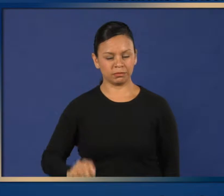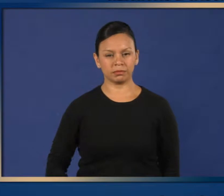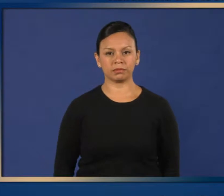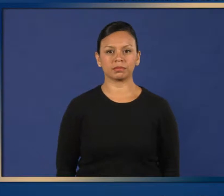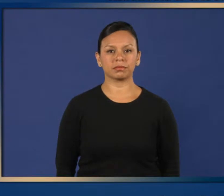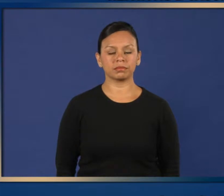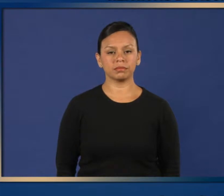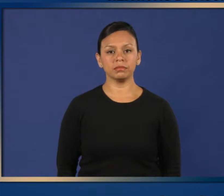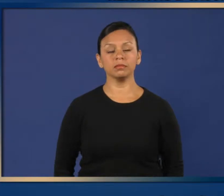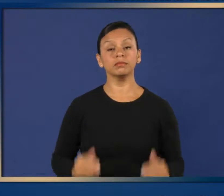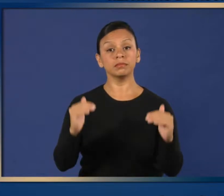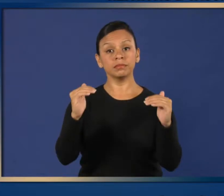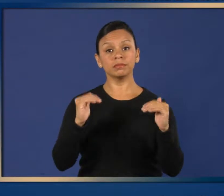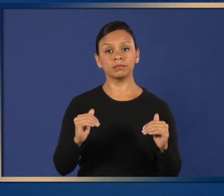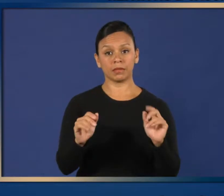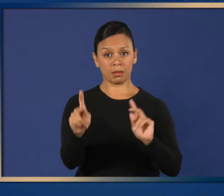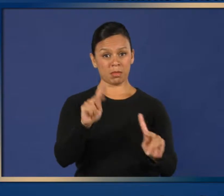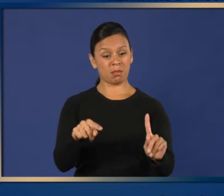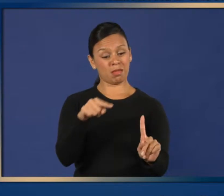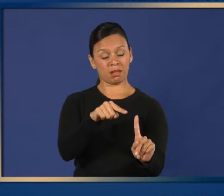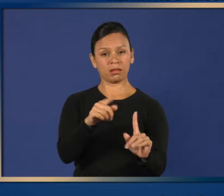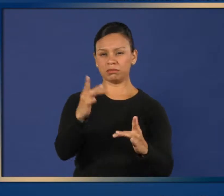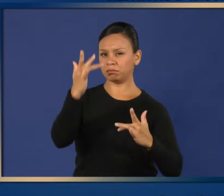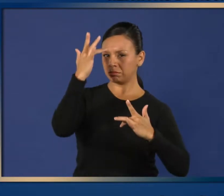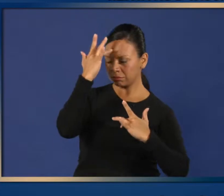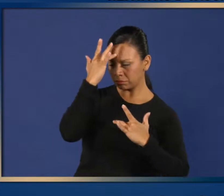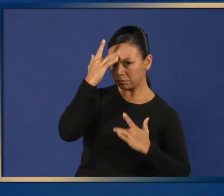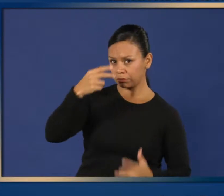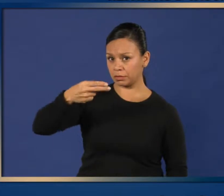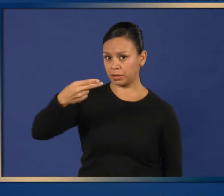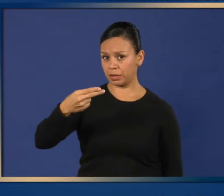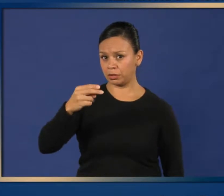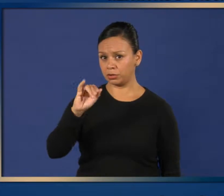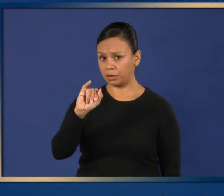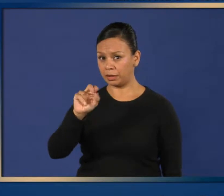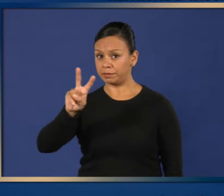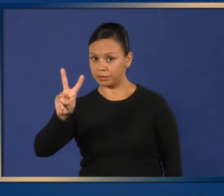people with HIV infection,